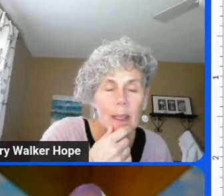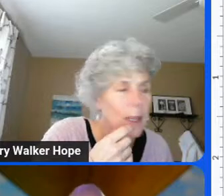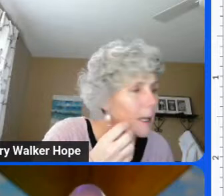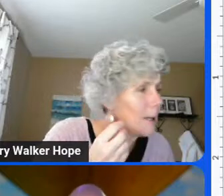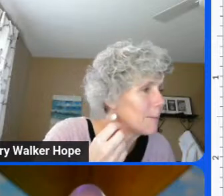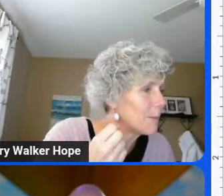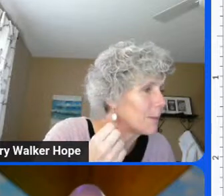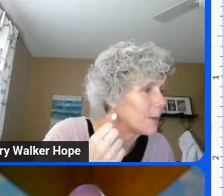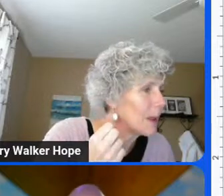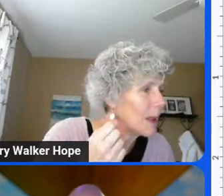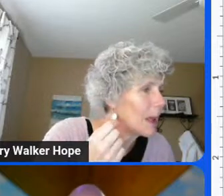Okay.